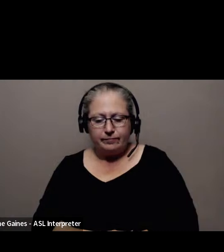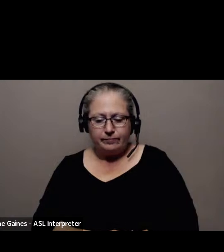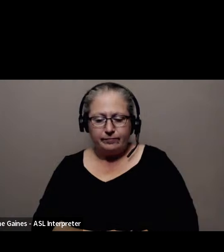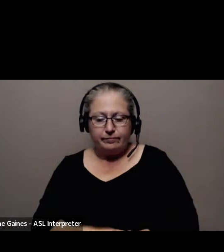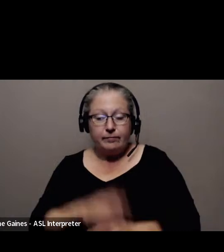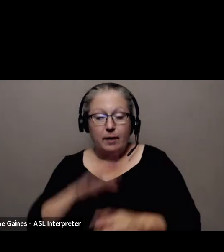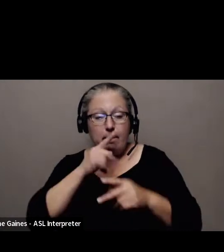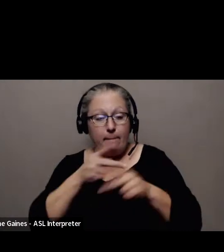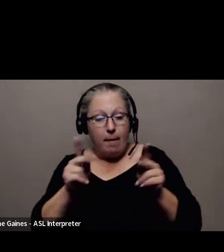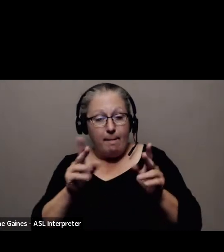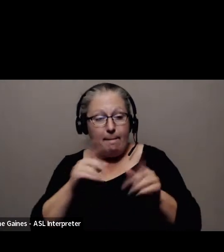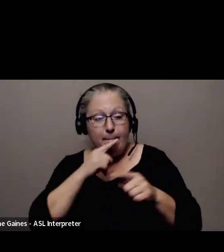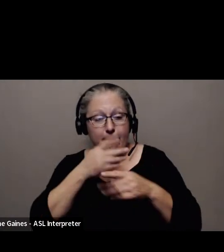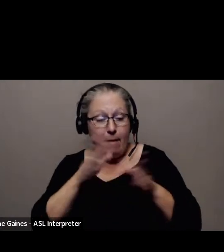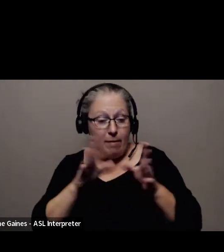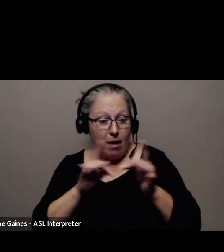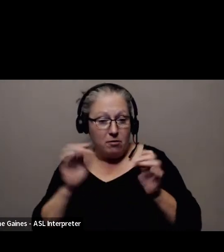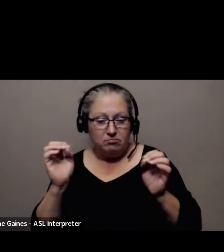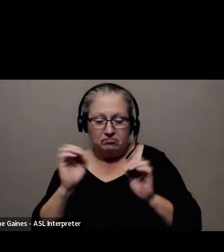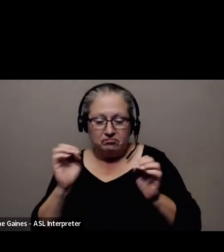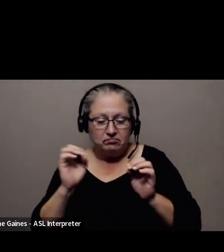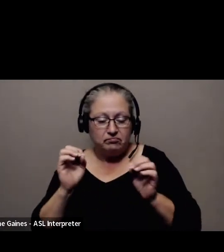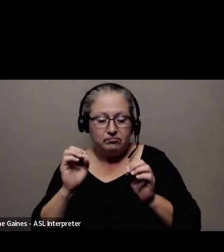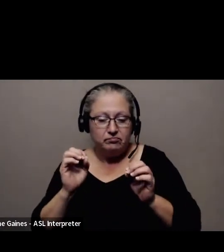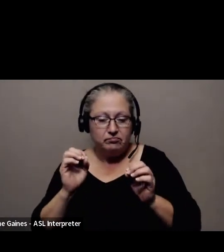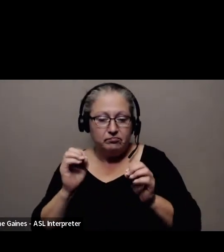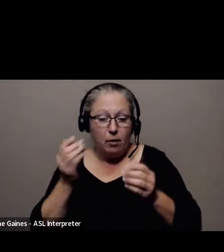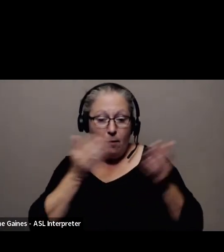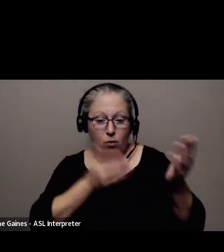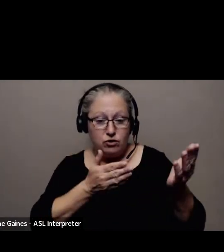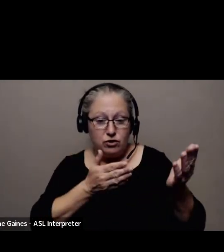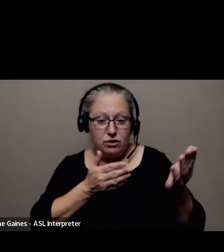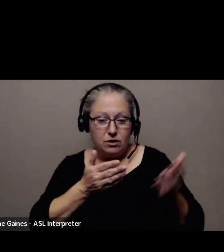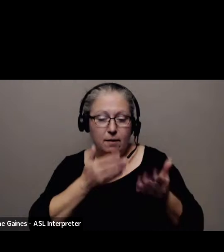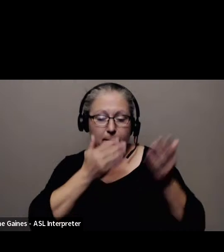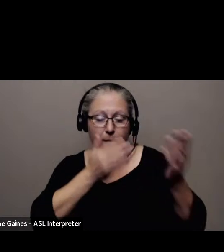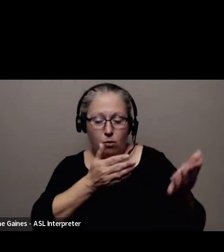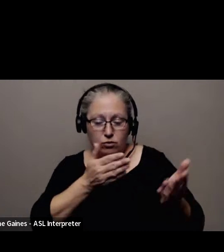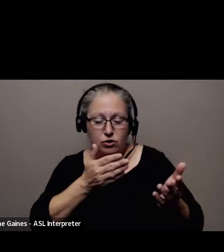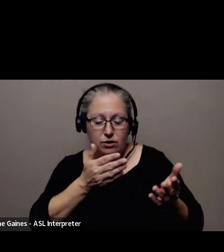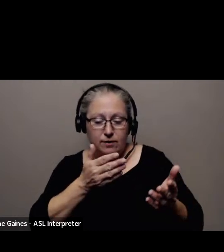Public comments. None? Can I have a motion? Motion.